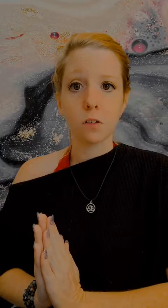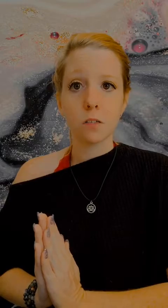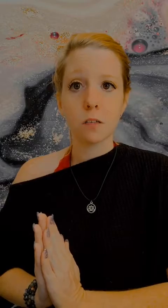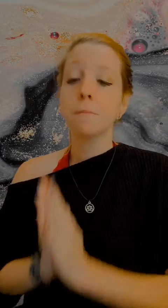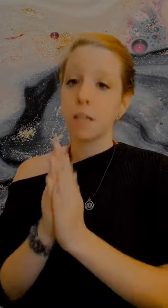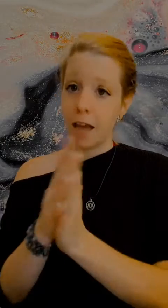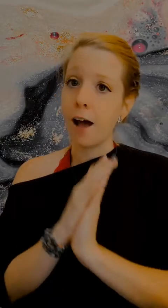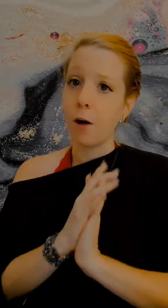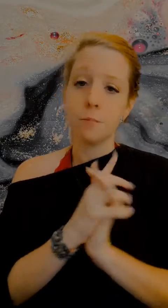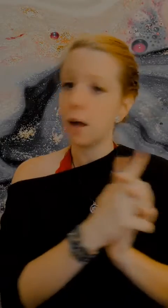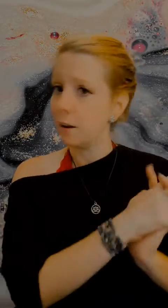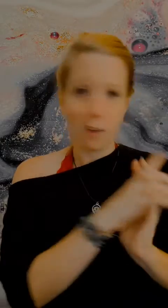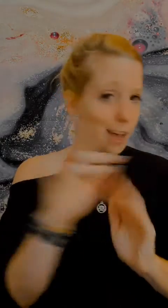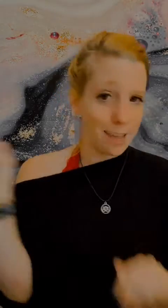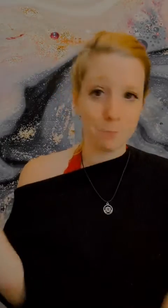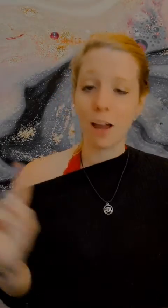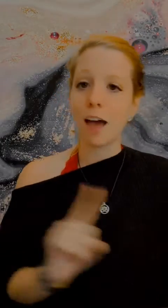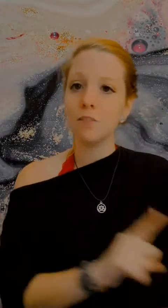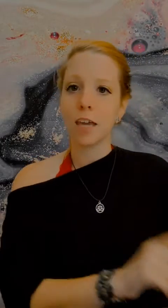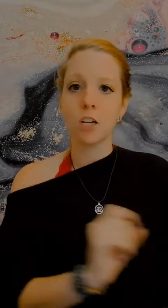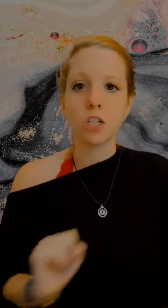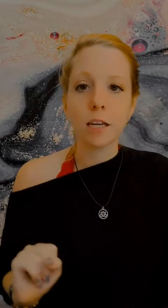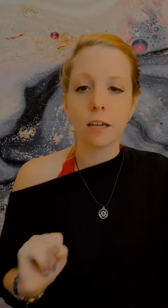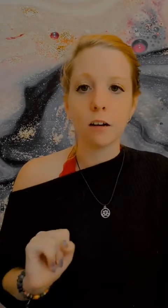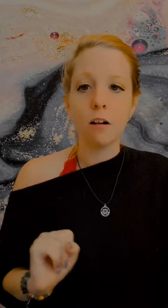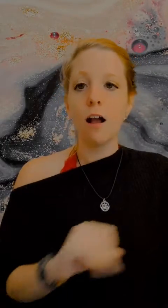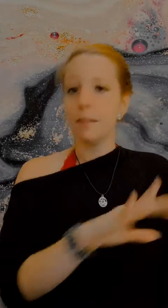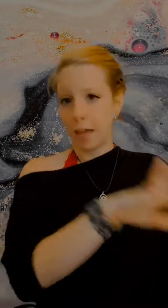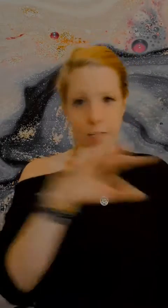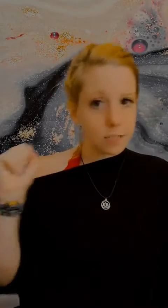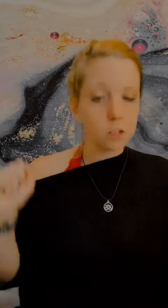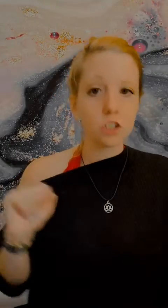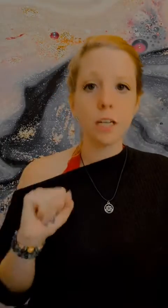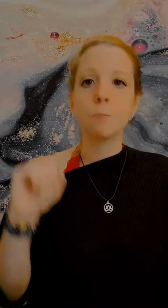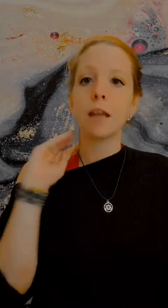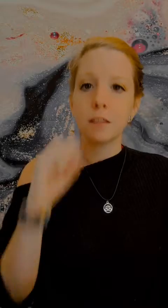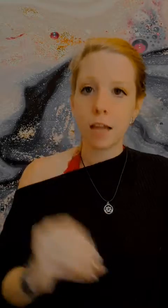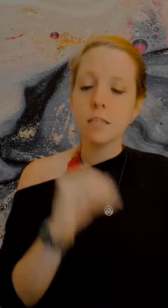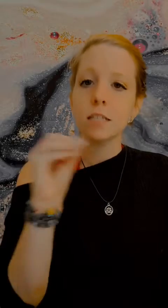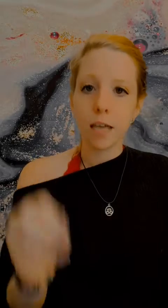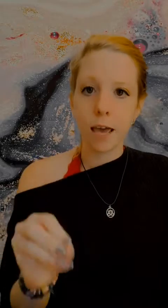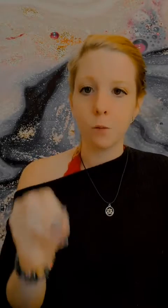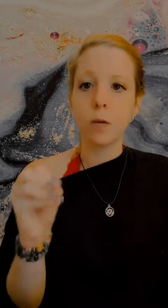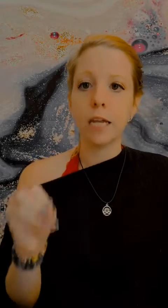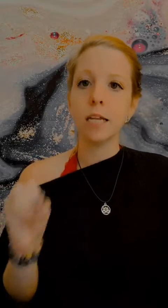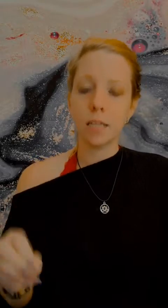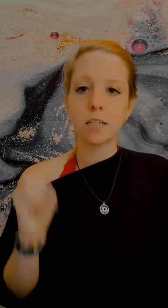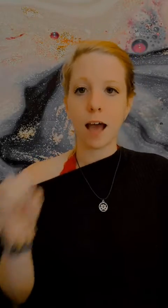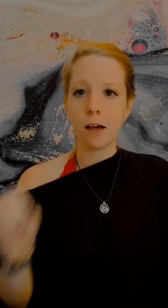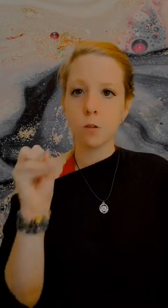else. Now, I am not advocating cheating here. That is still cheating. But at the end of the day, we need to have those